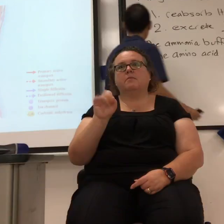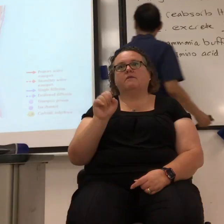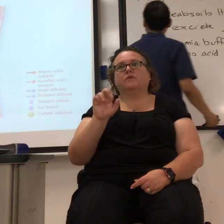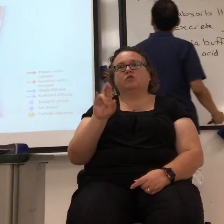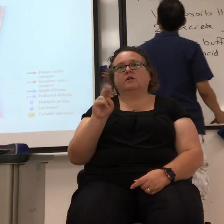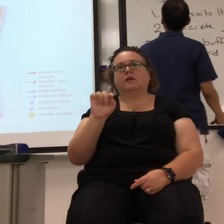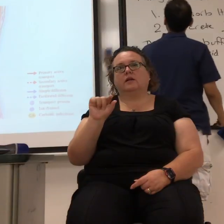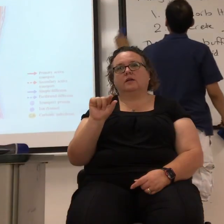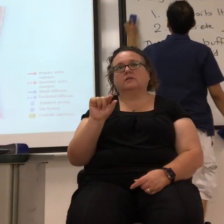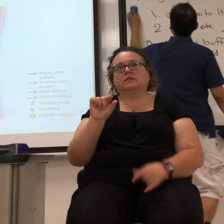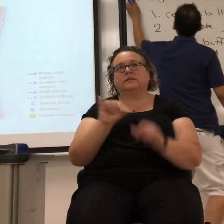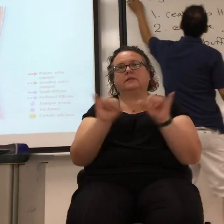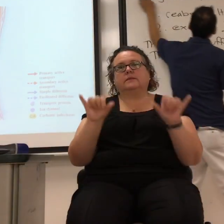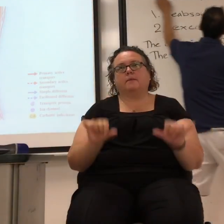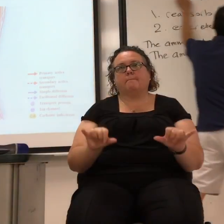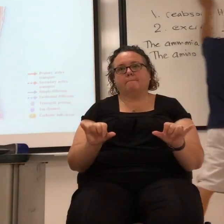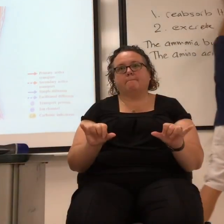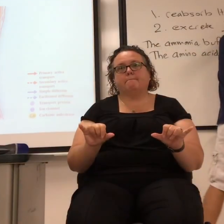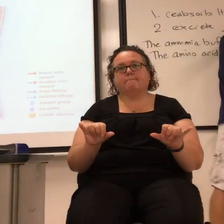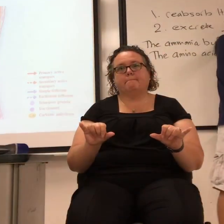Phosphate buffer.